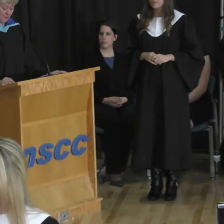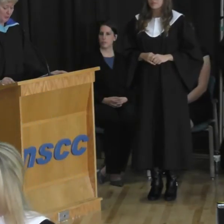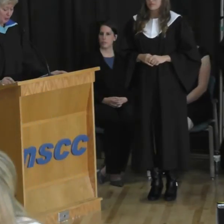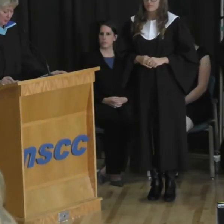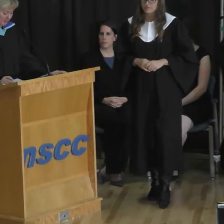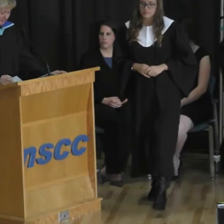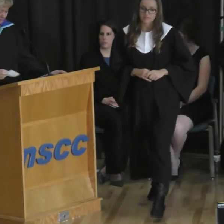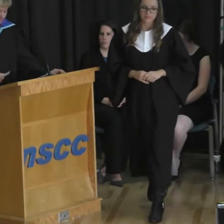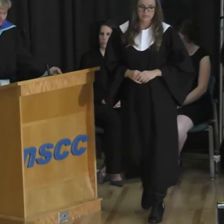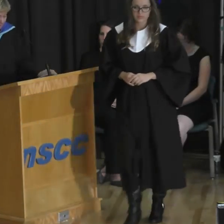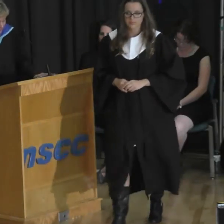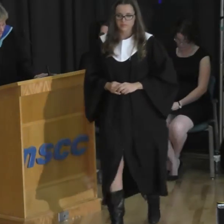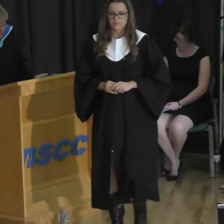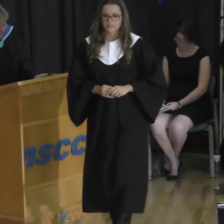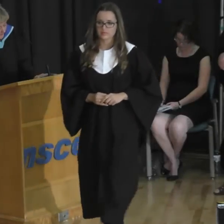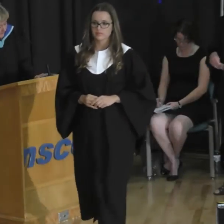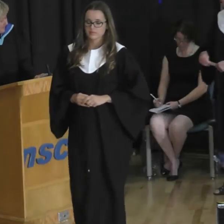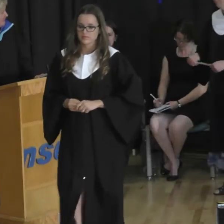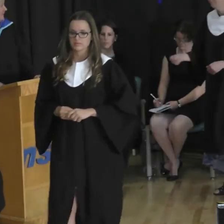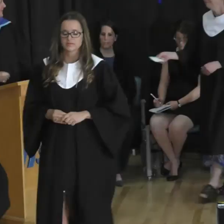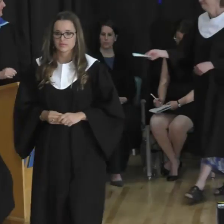Jody Prue.